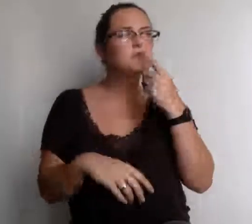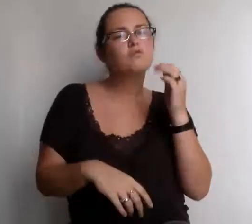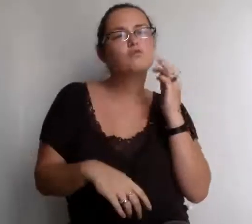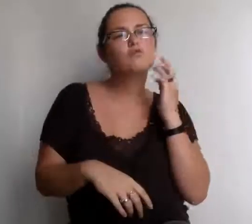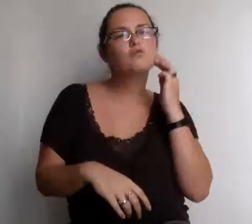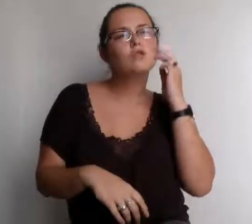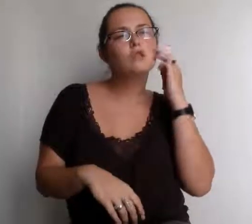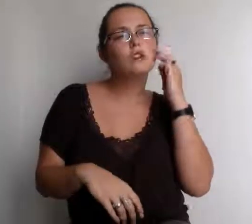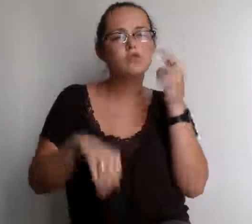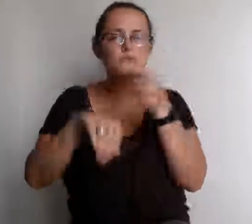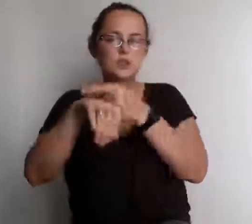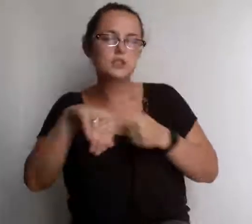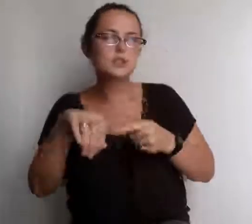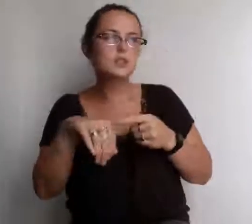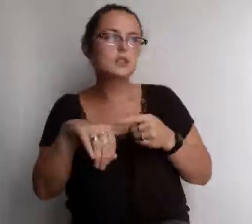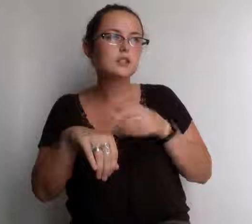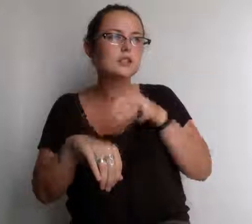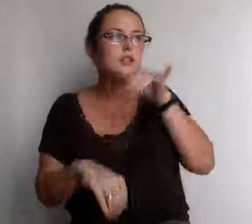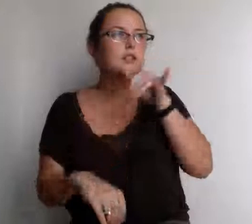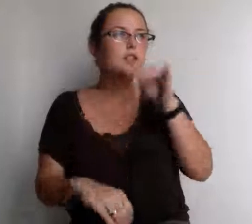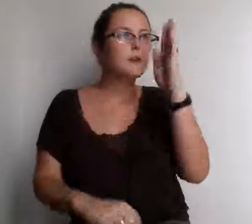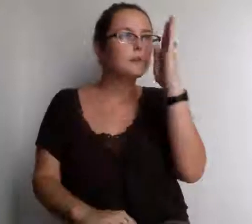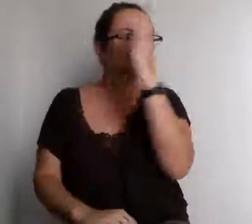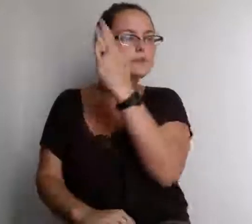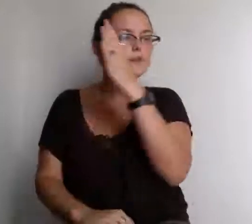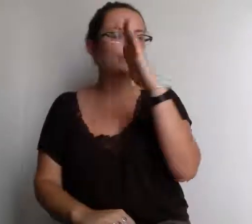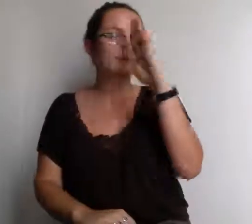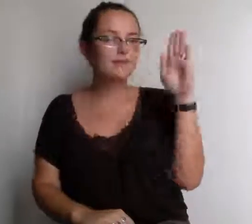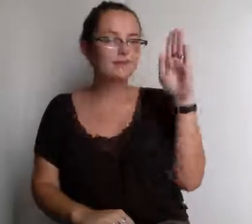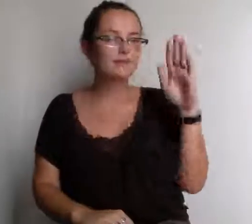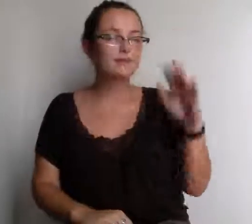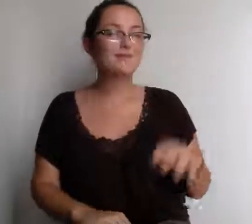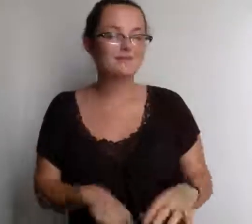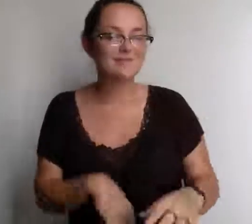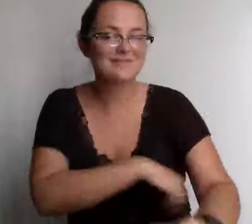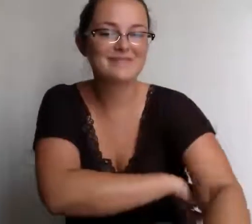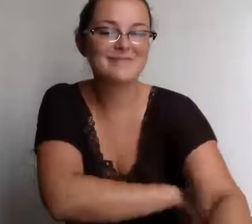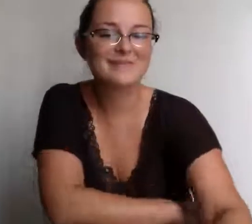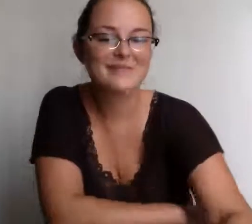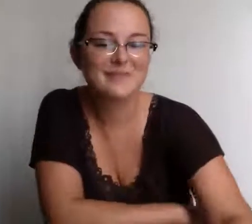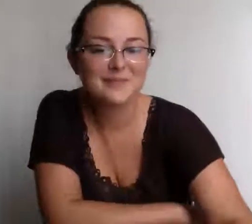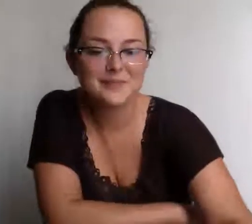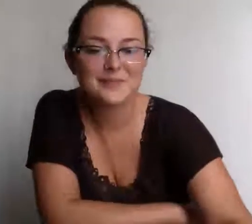lesions, symmetry. All right, now I want to test cranial nerve 7. So if you can just smile.